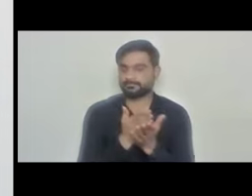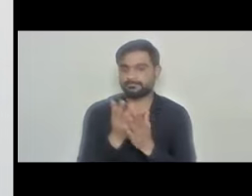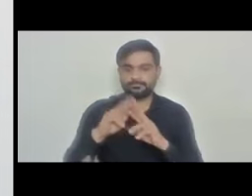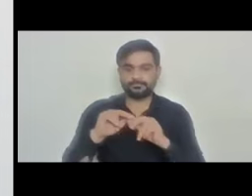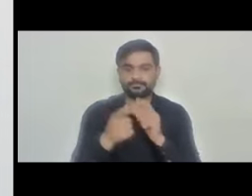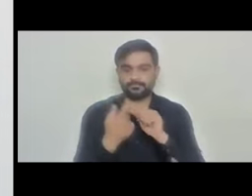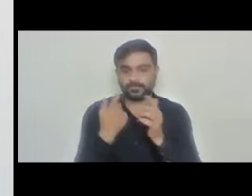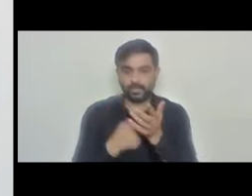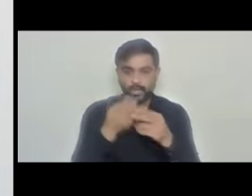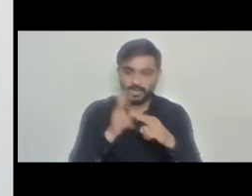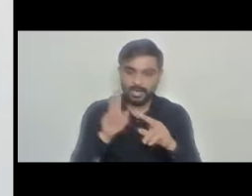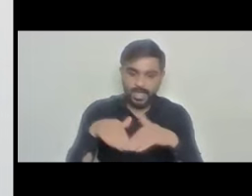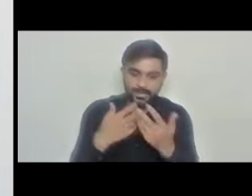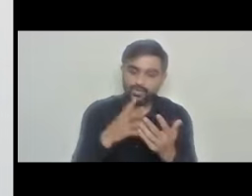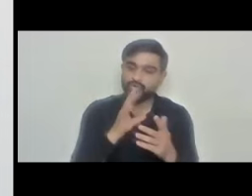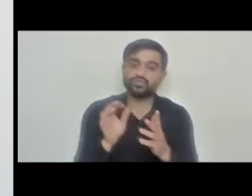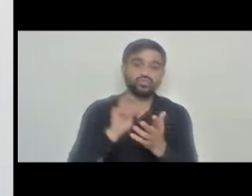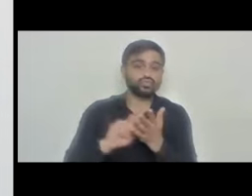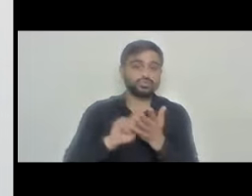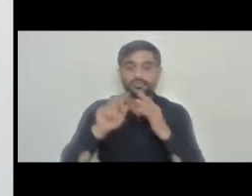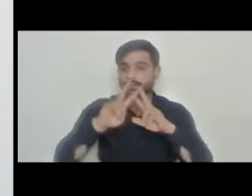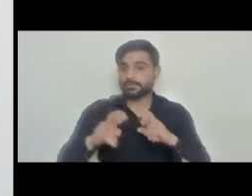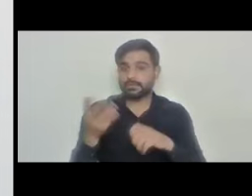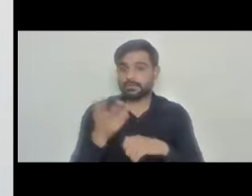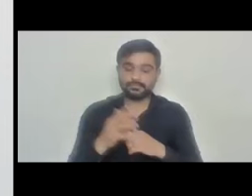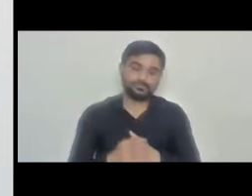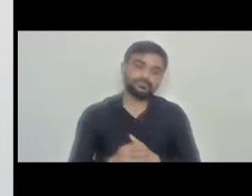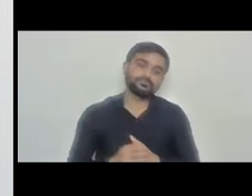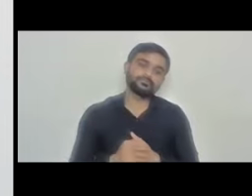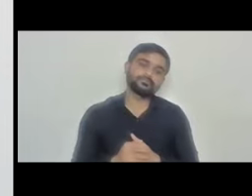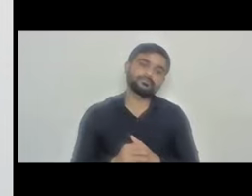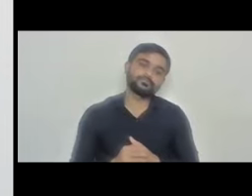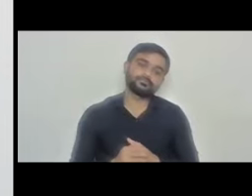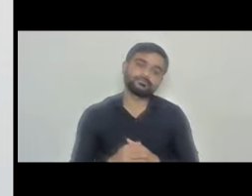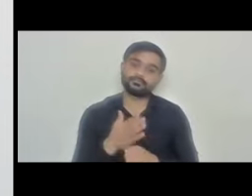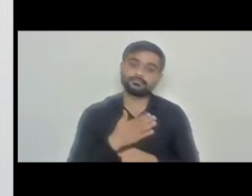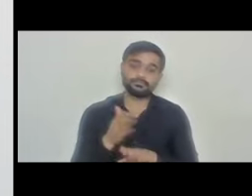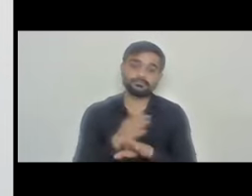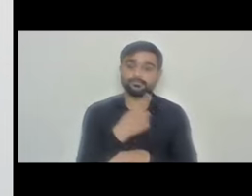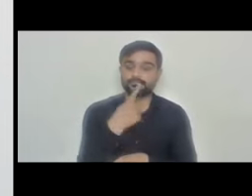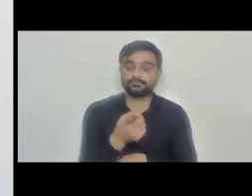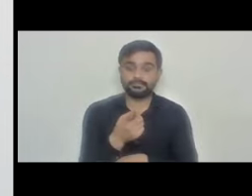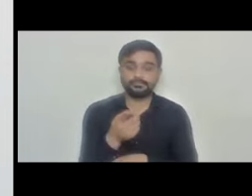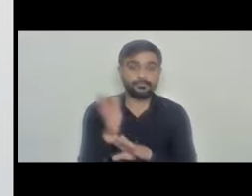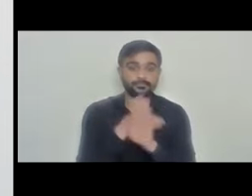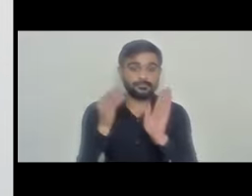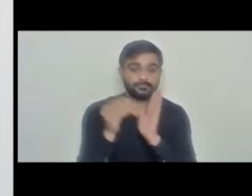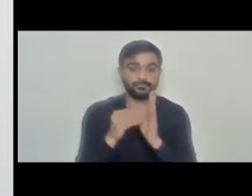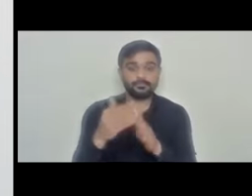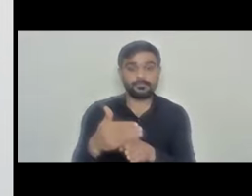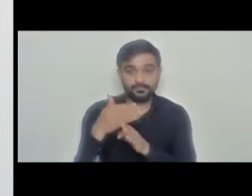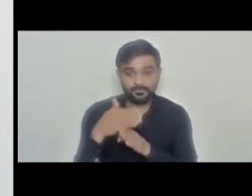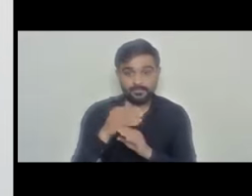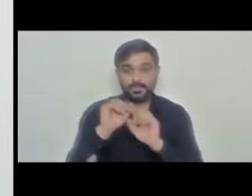shape how you actually write your research. So as I said already, as I mentioned, sharing